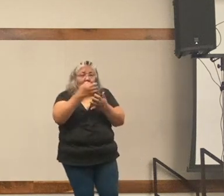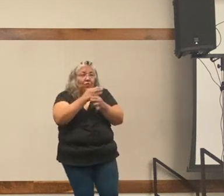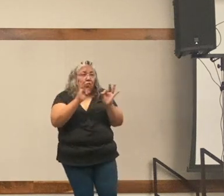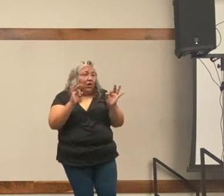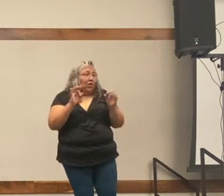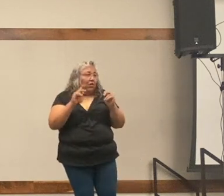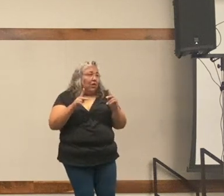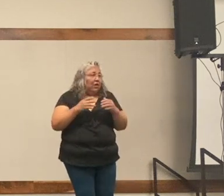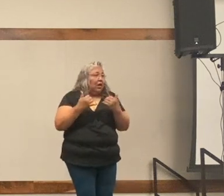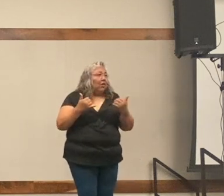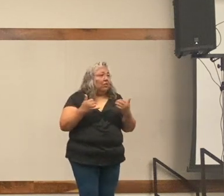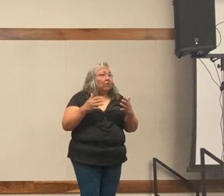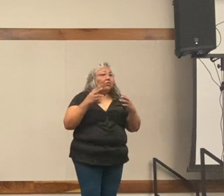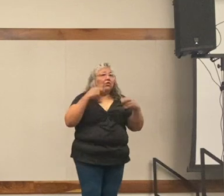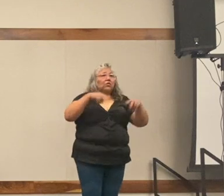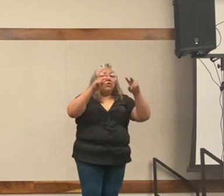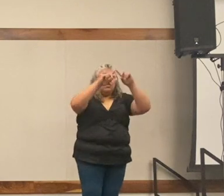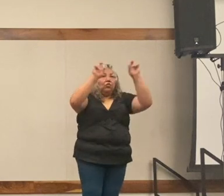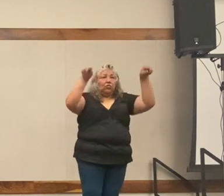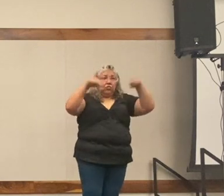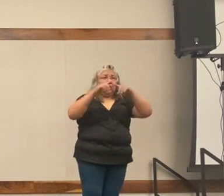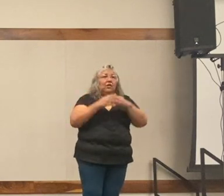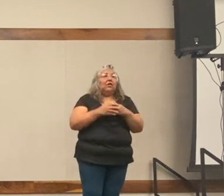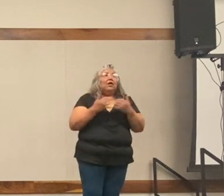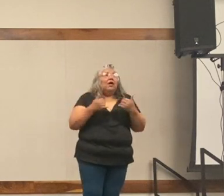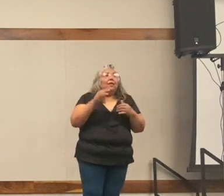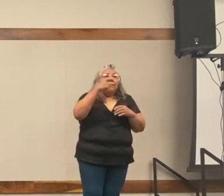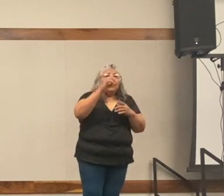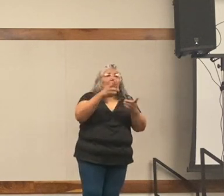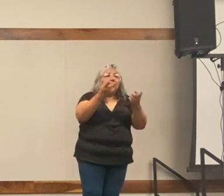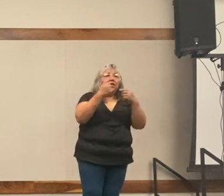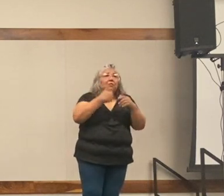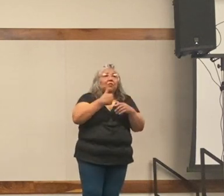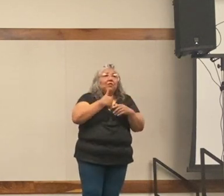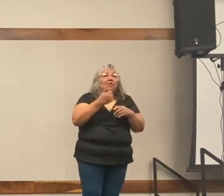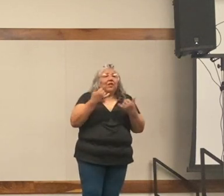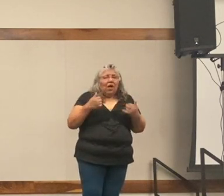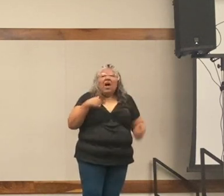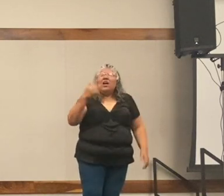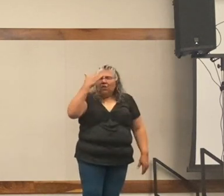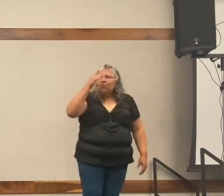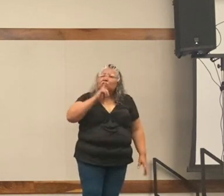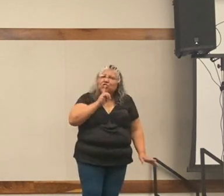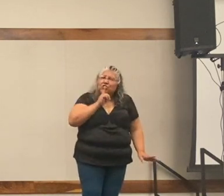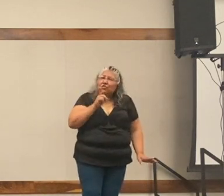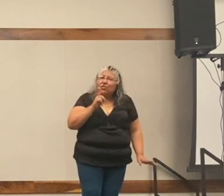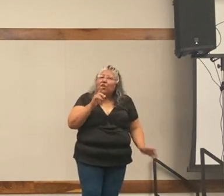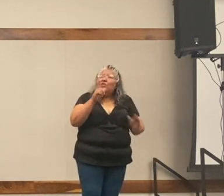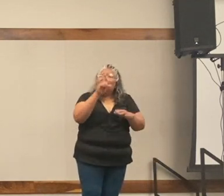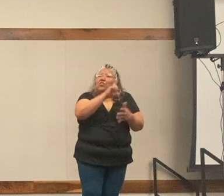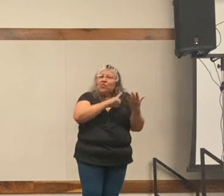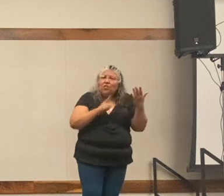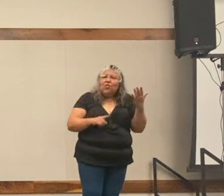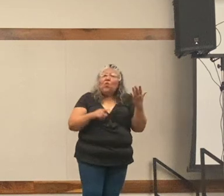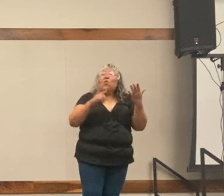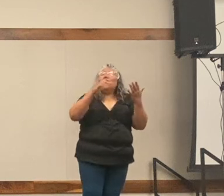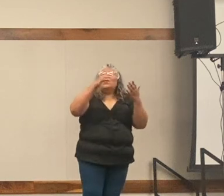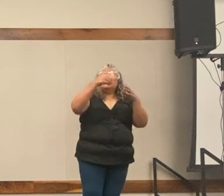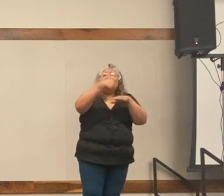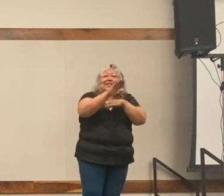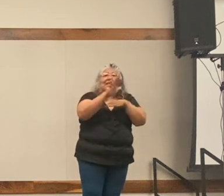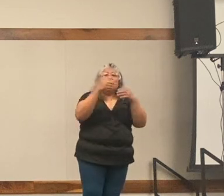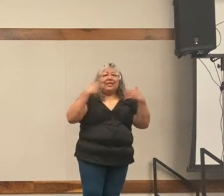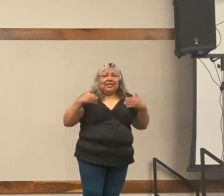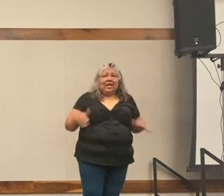this out. Let's look it up on the screen. So when Peter came to himself, he says, now I know for certain that the Lord has sent his angel and